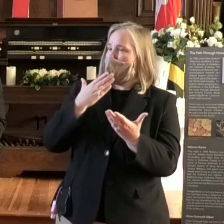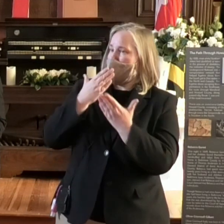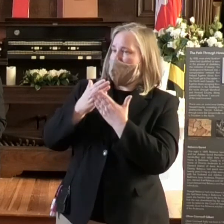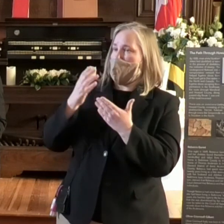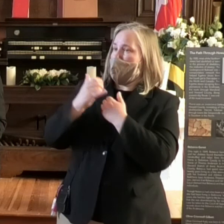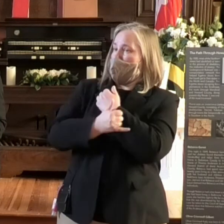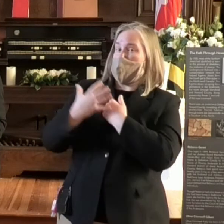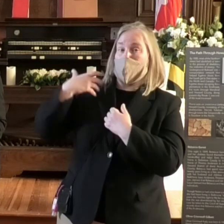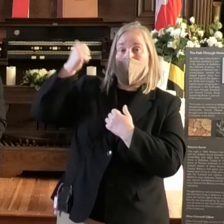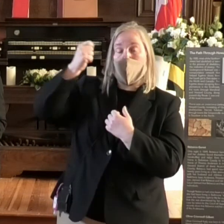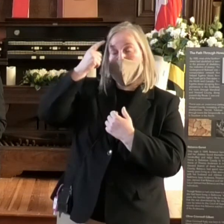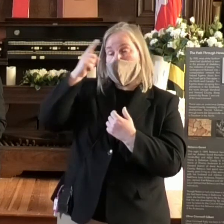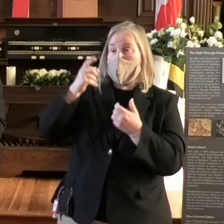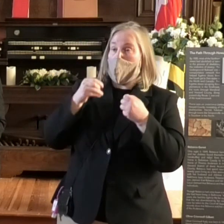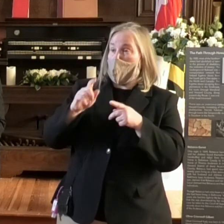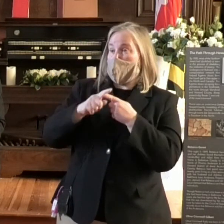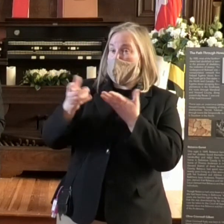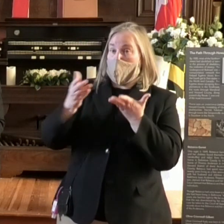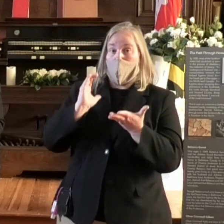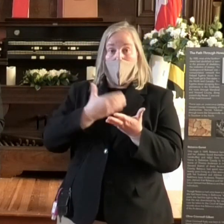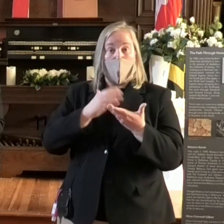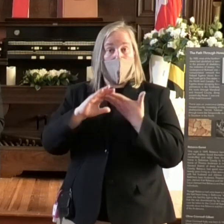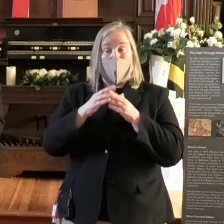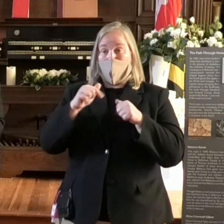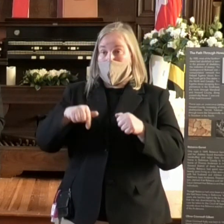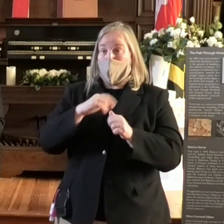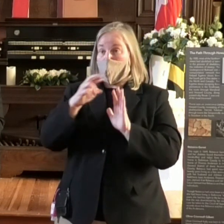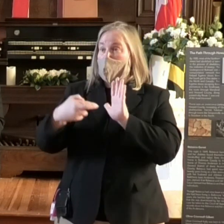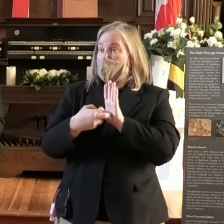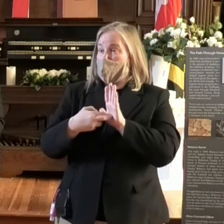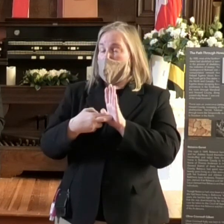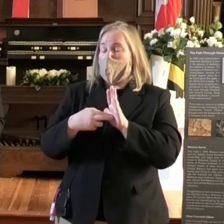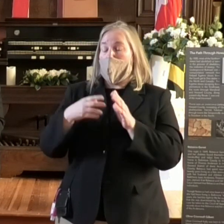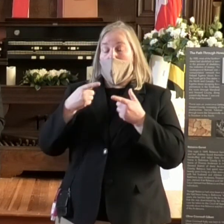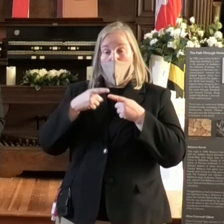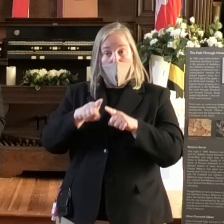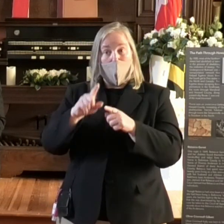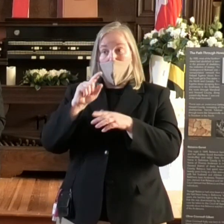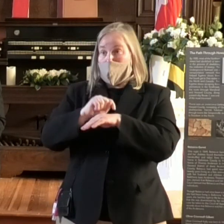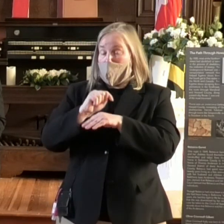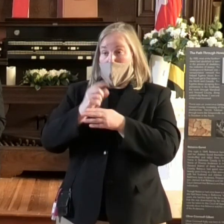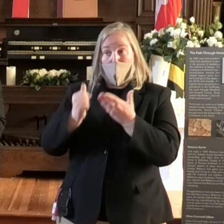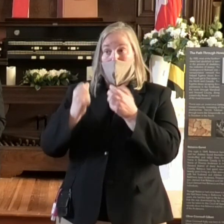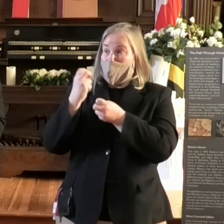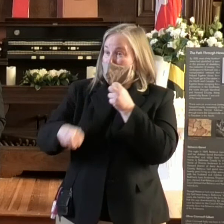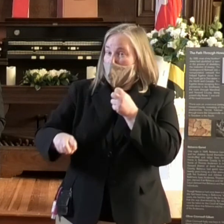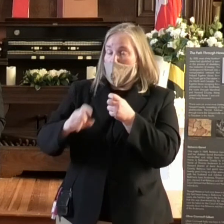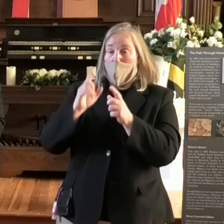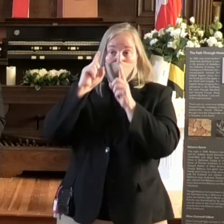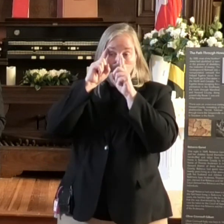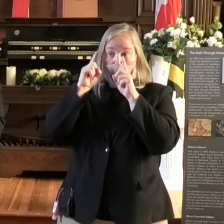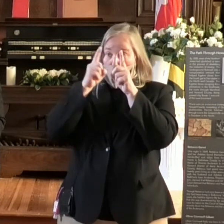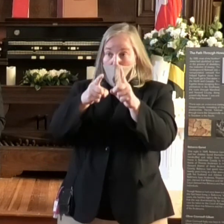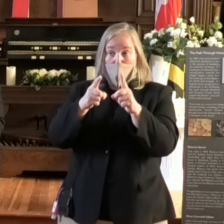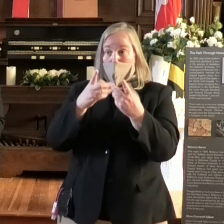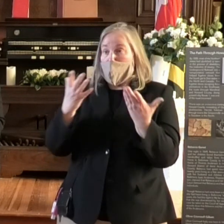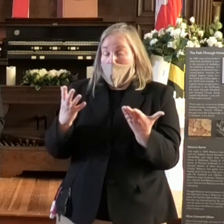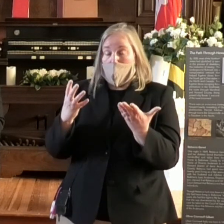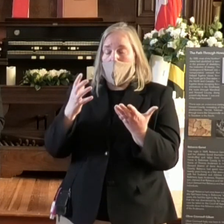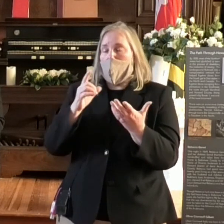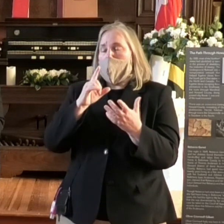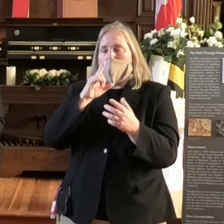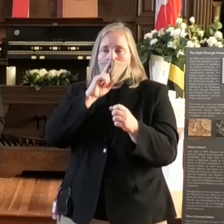the opportunity to serve our community in this capacity. While the task may be difficult, the goal is to ensure that